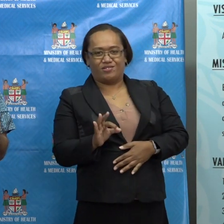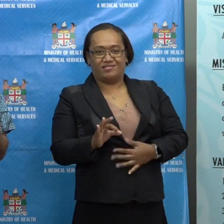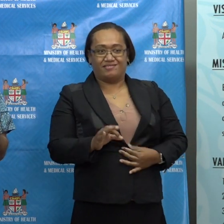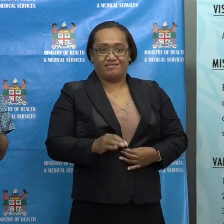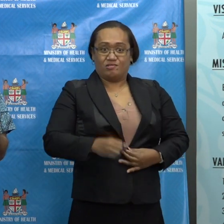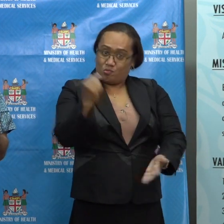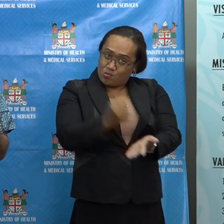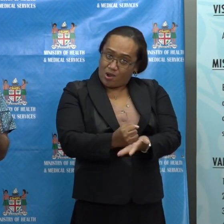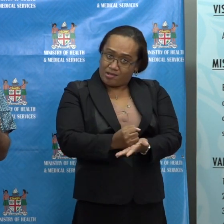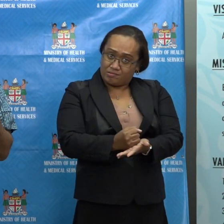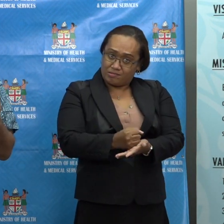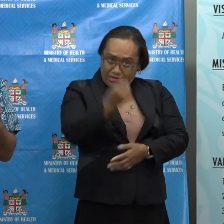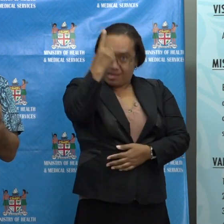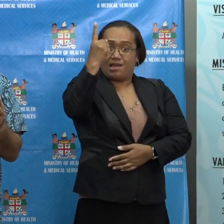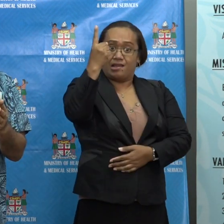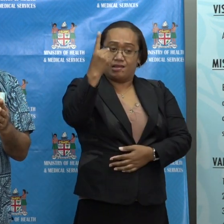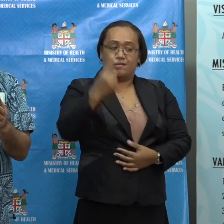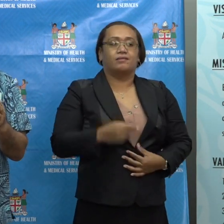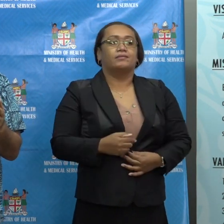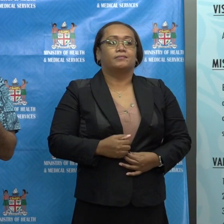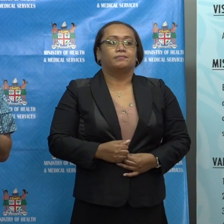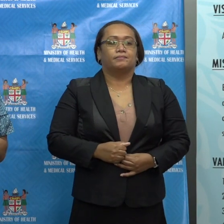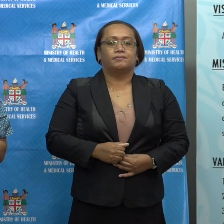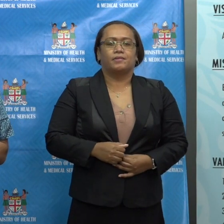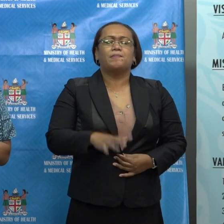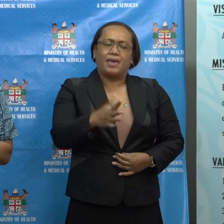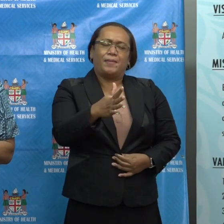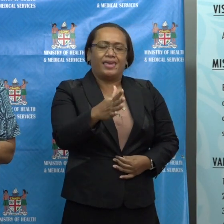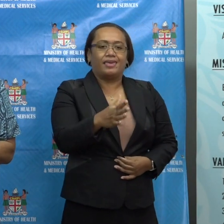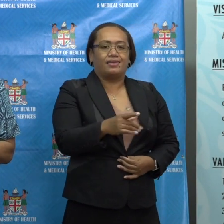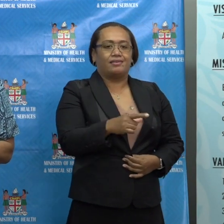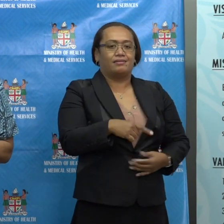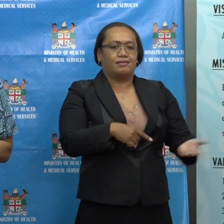Got it? Potential cluster. Let's just leave it at that.